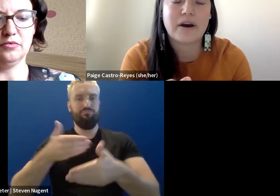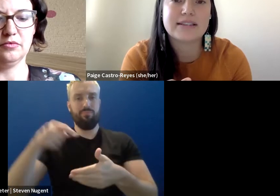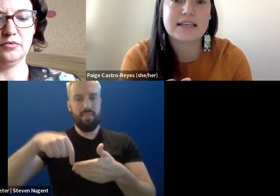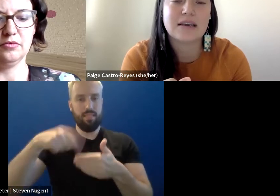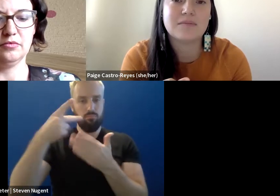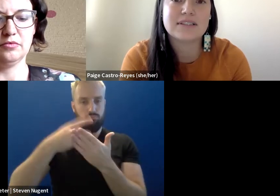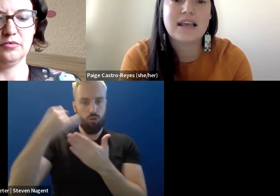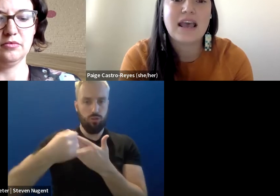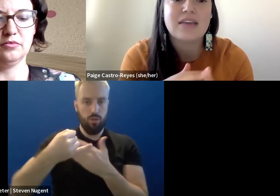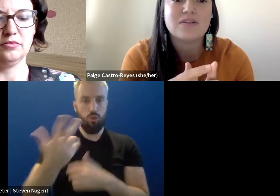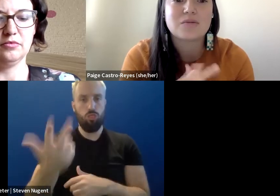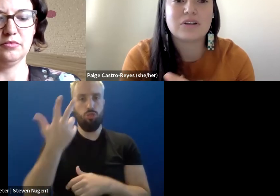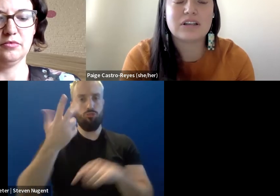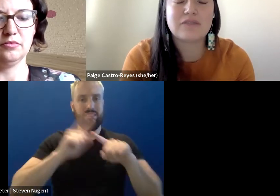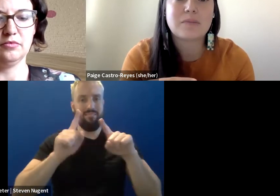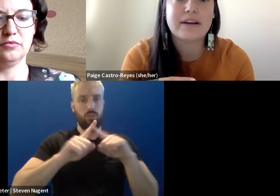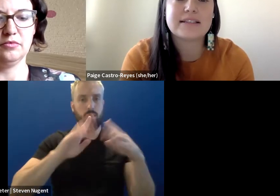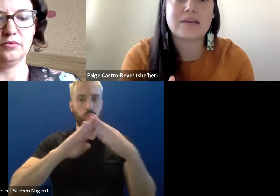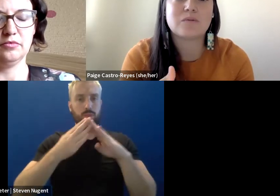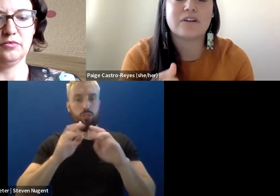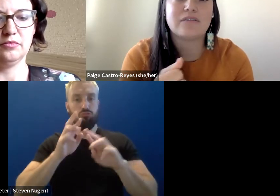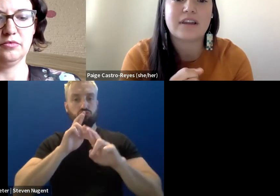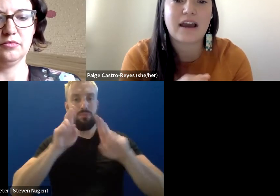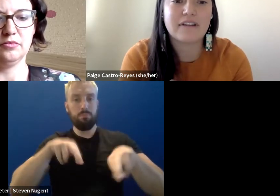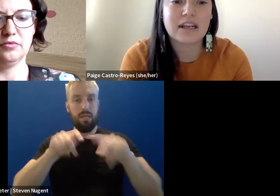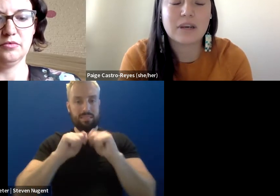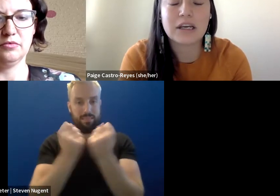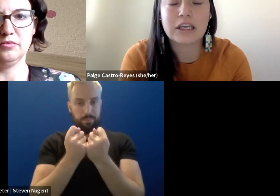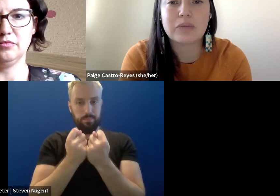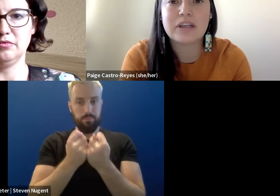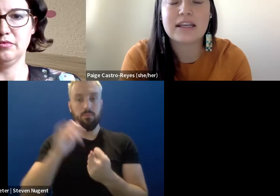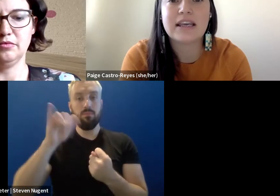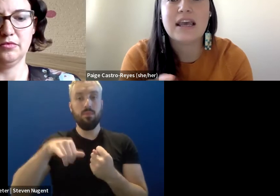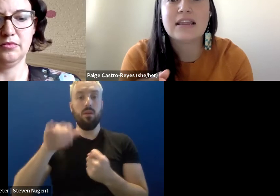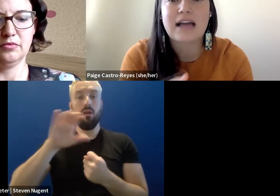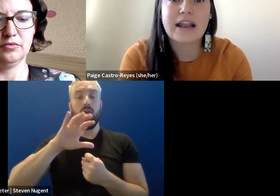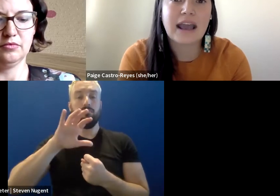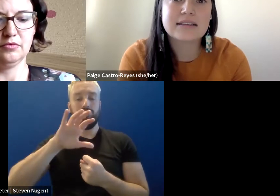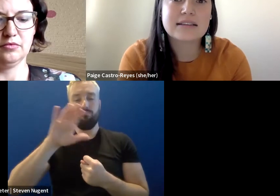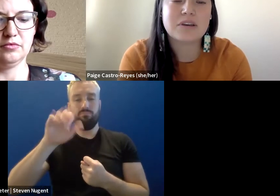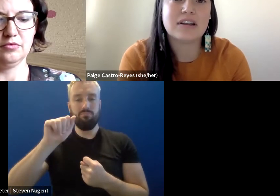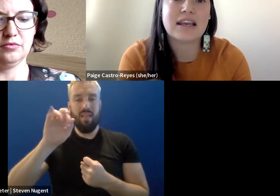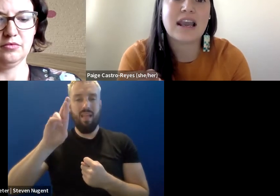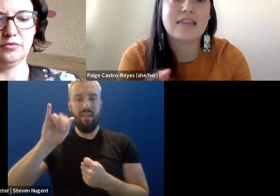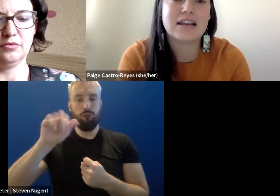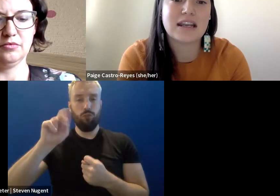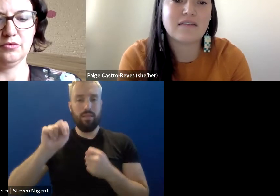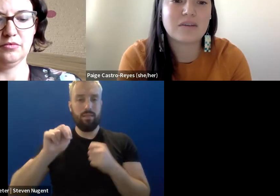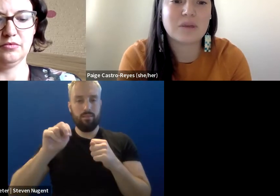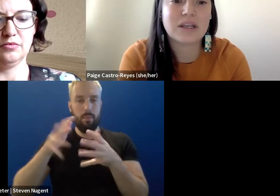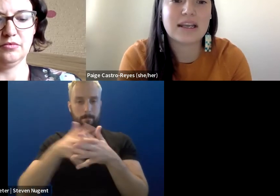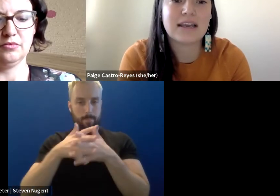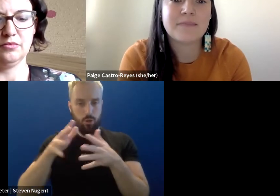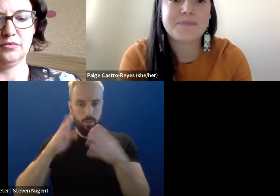community response teams. And those community response teams were for the African American community, the Latinx community, and the